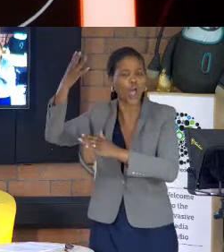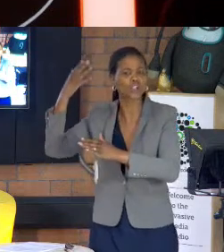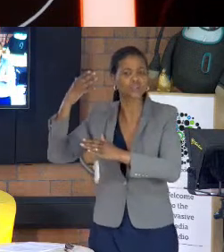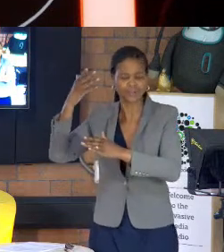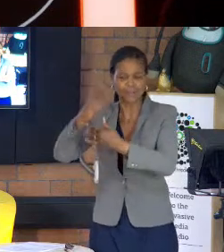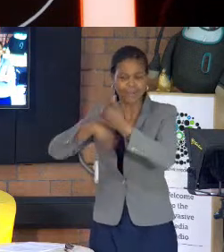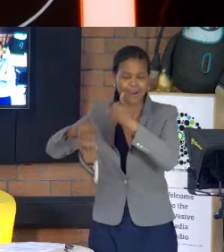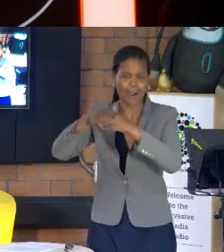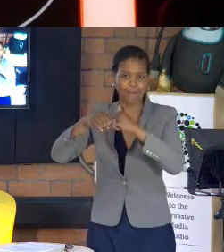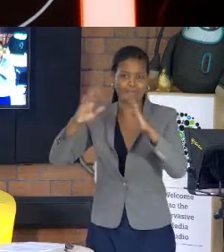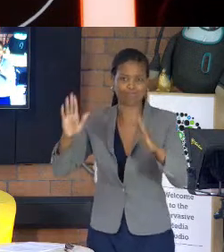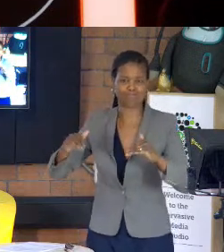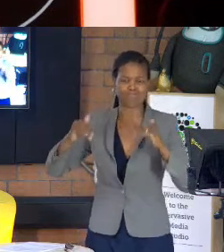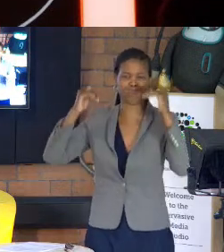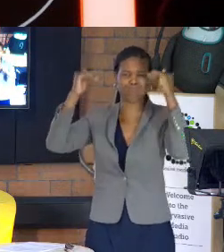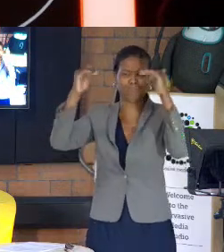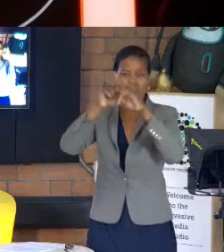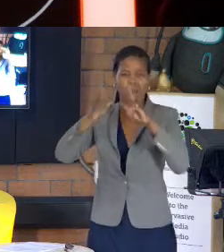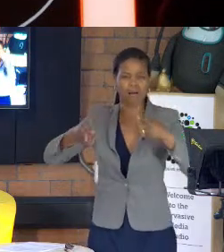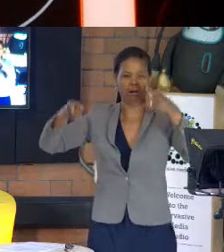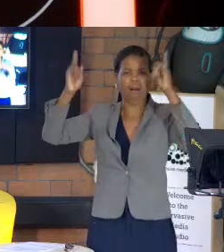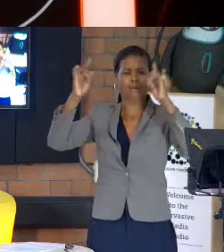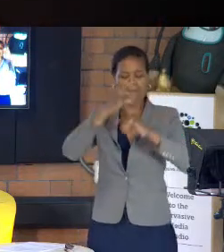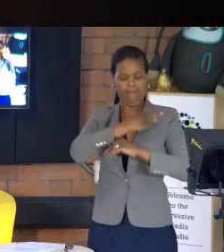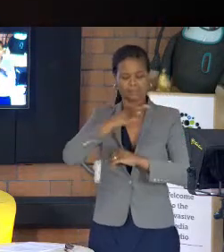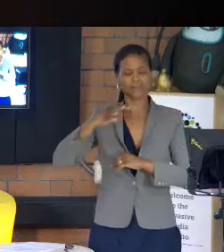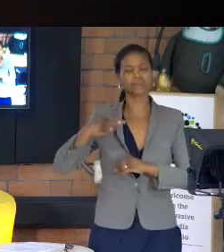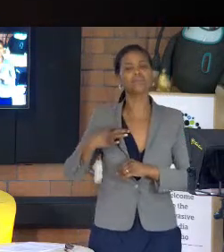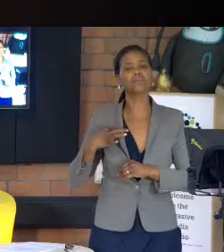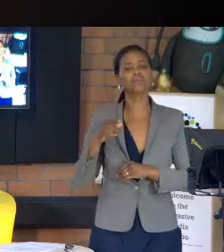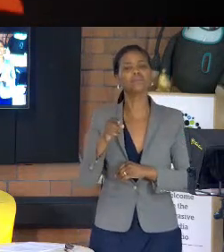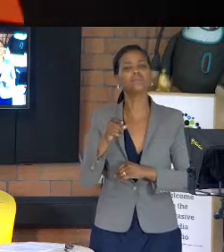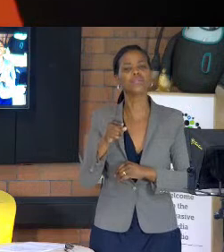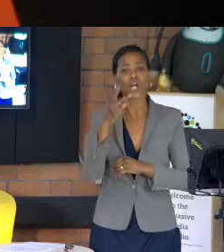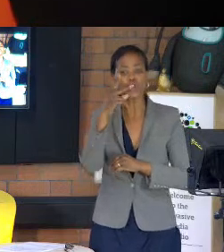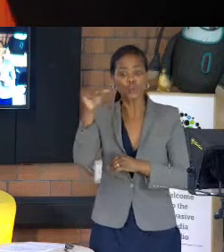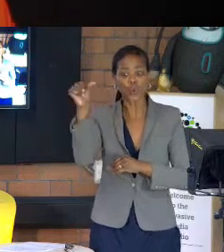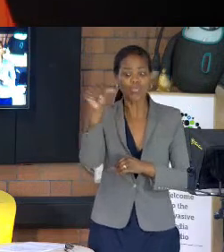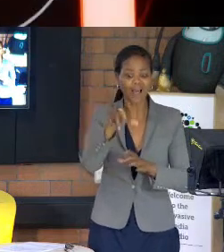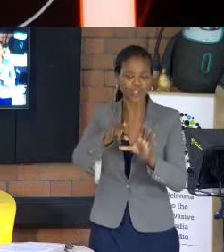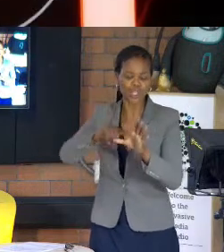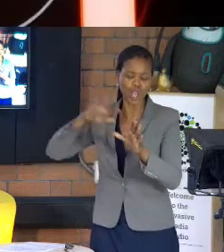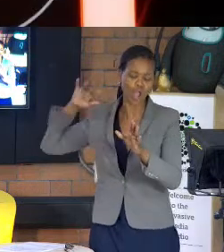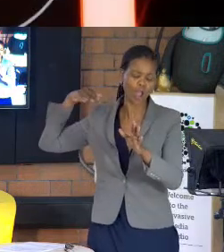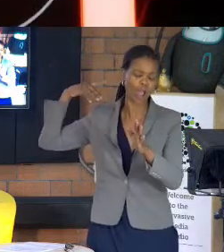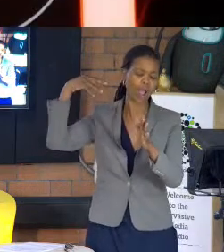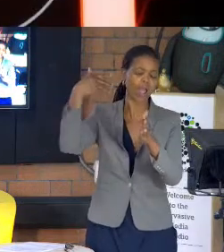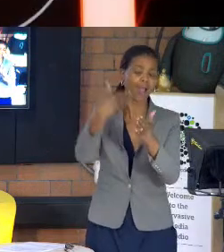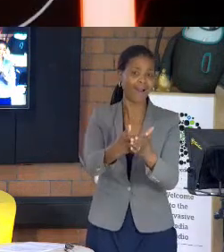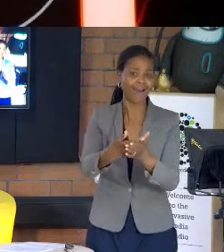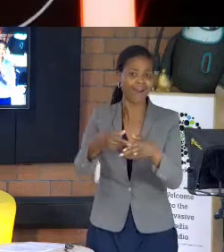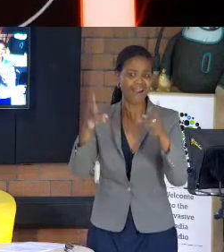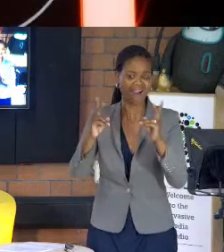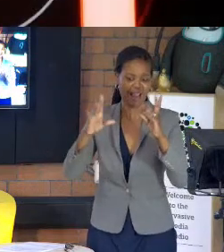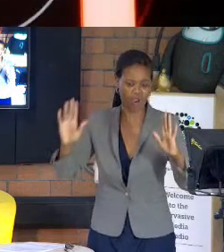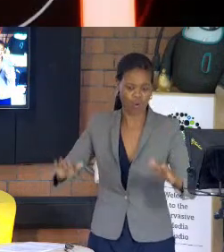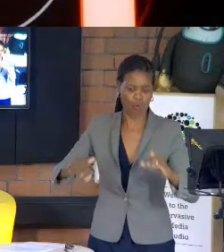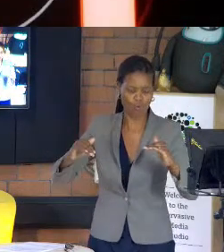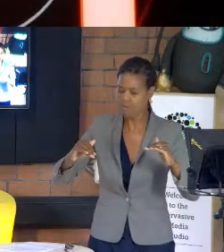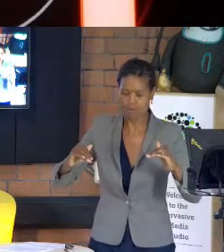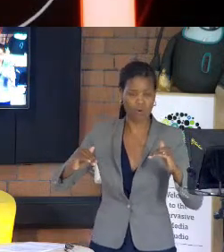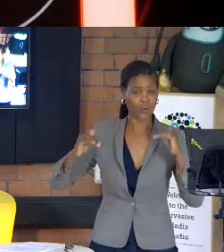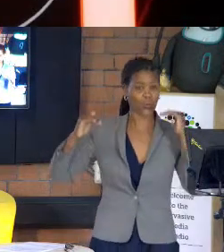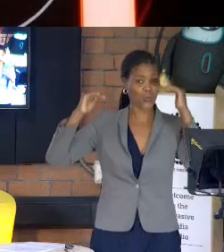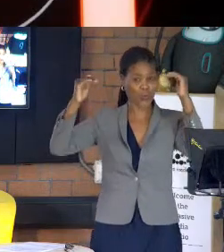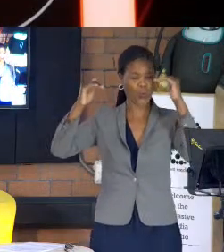of a medical demigod. 2,000 years later, Imhotep was elevated again, but this time to a